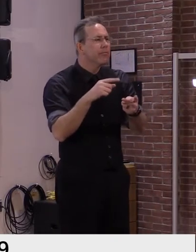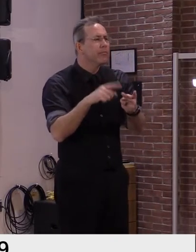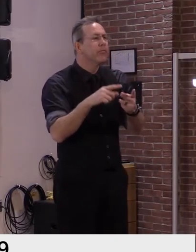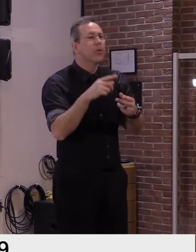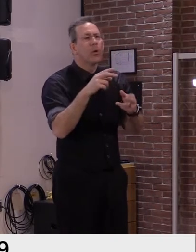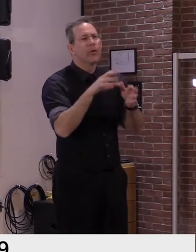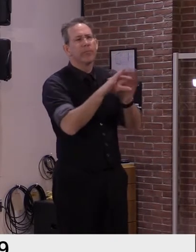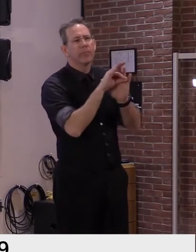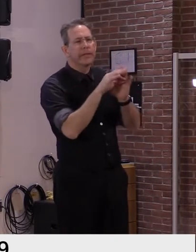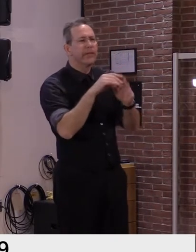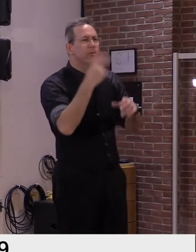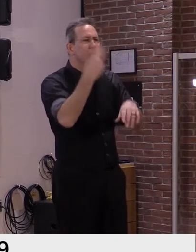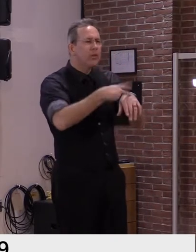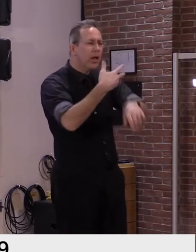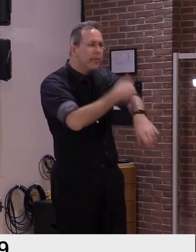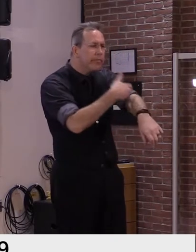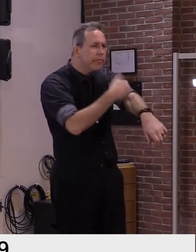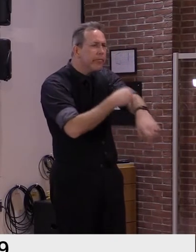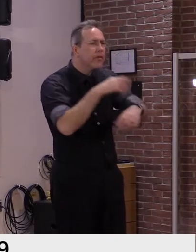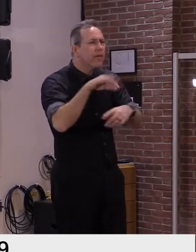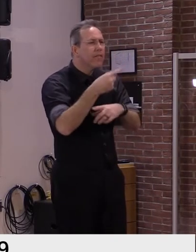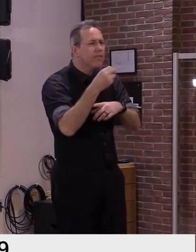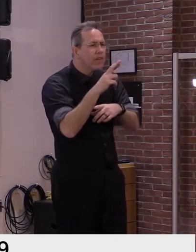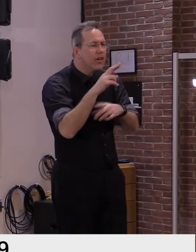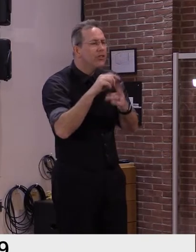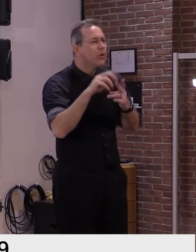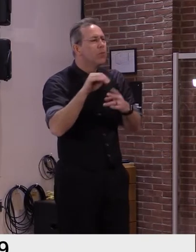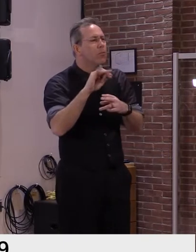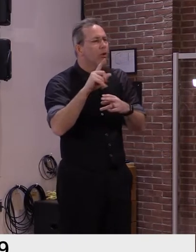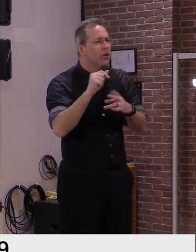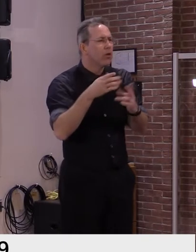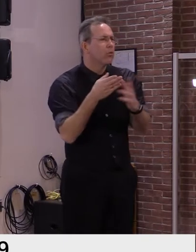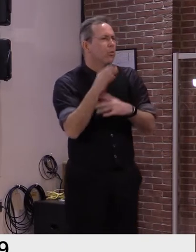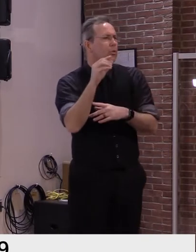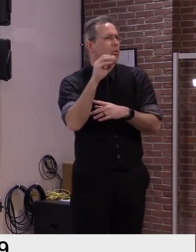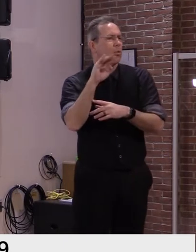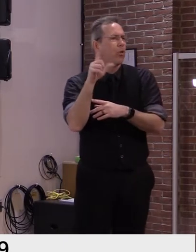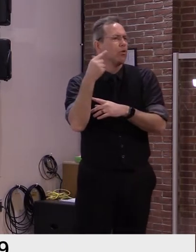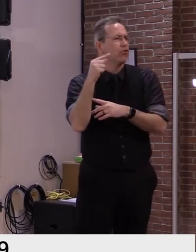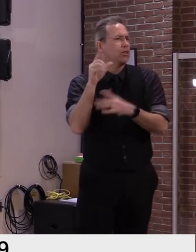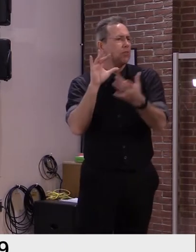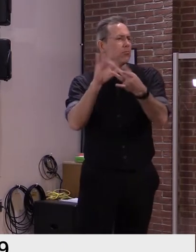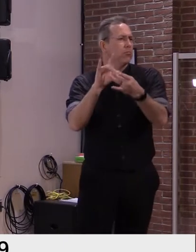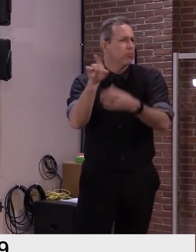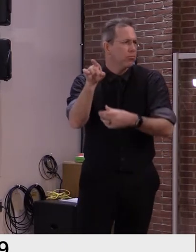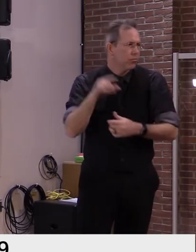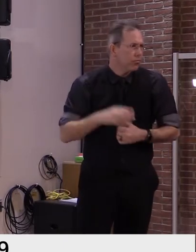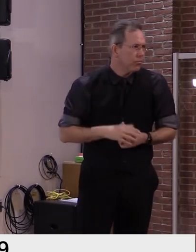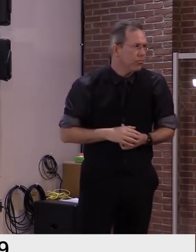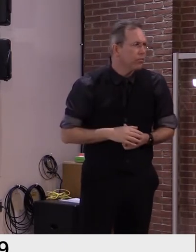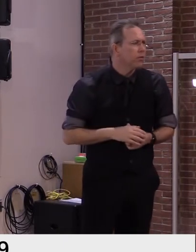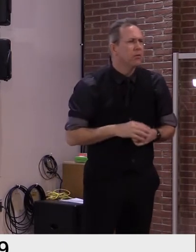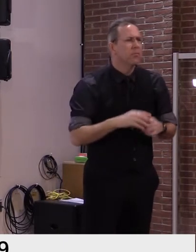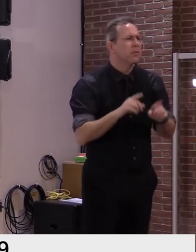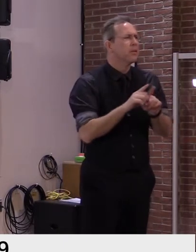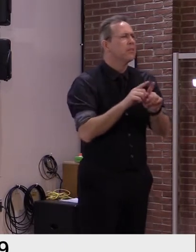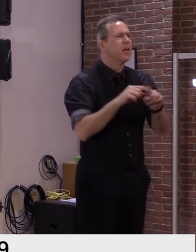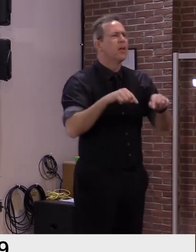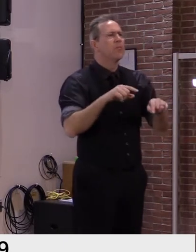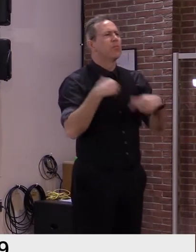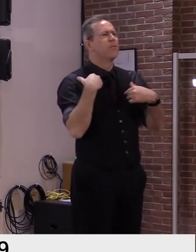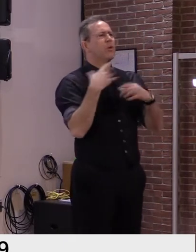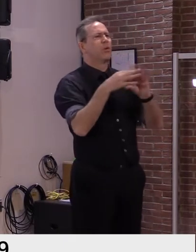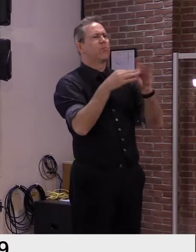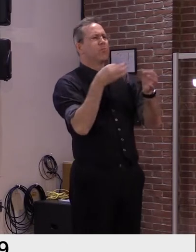Walgreens. As with teachers and school staff and child care providers, a list of eligible staff members will be given